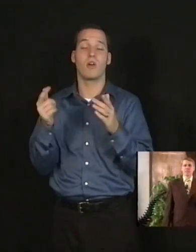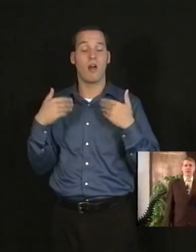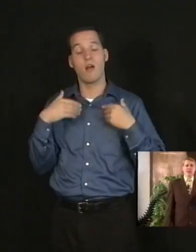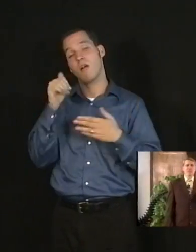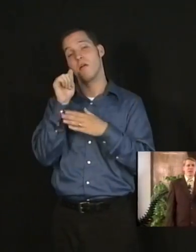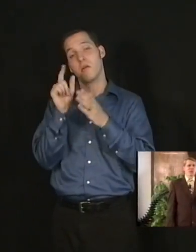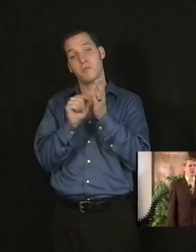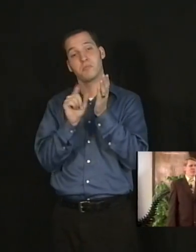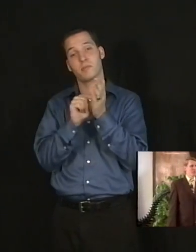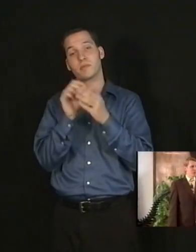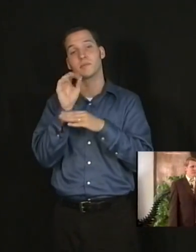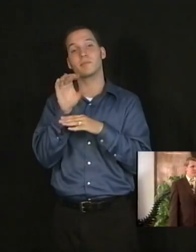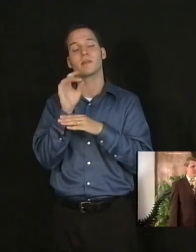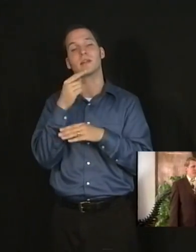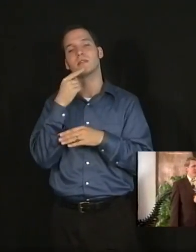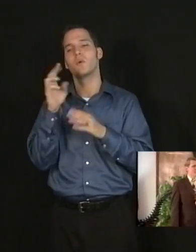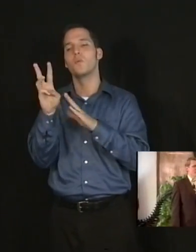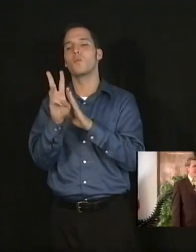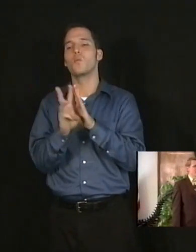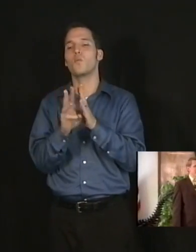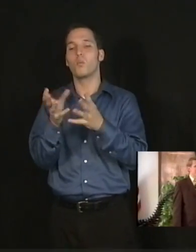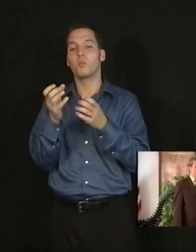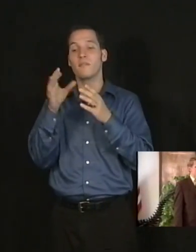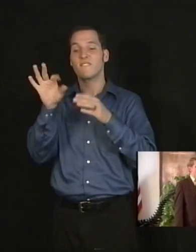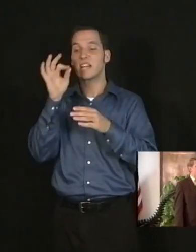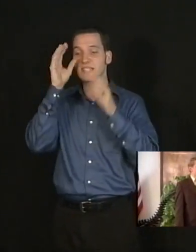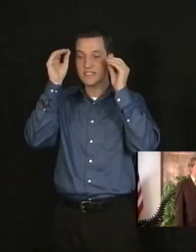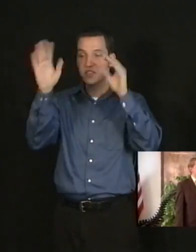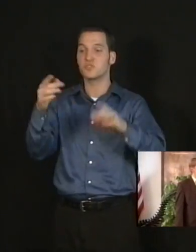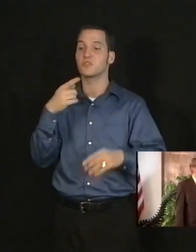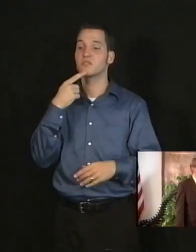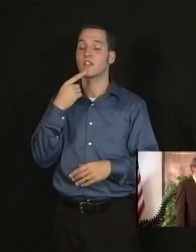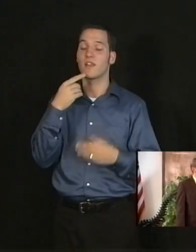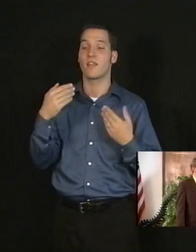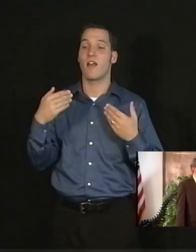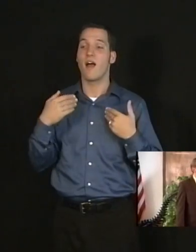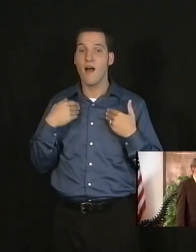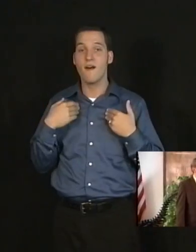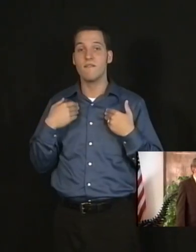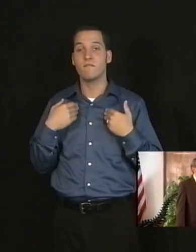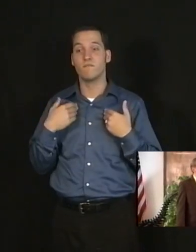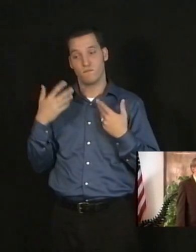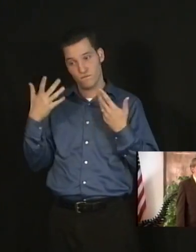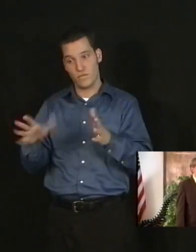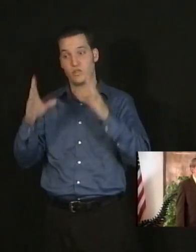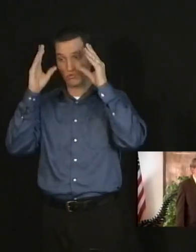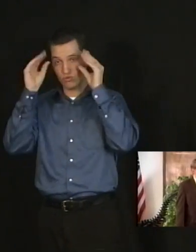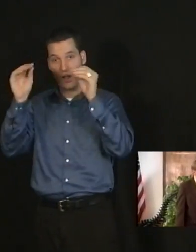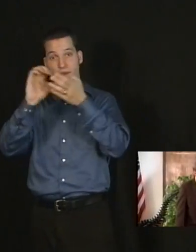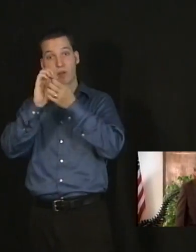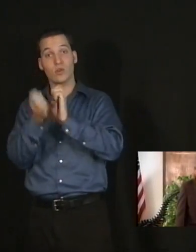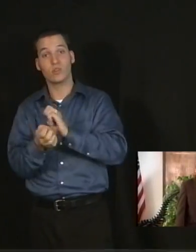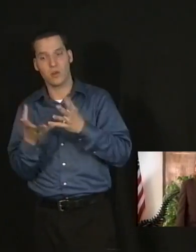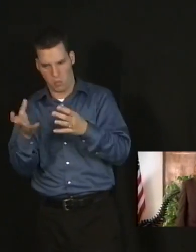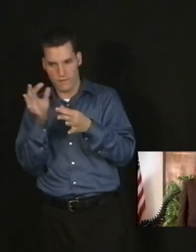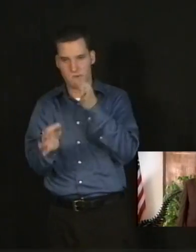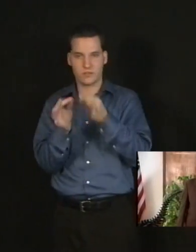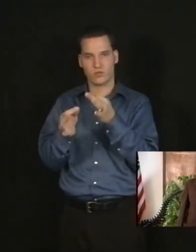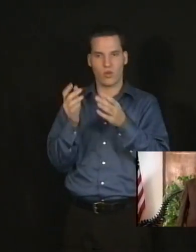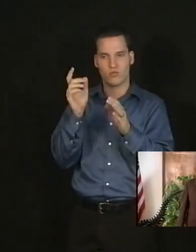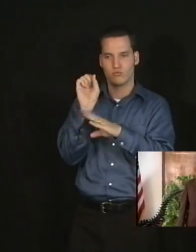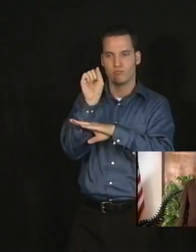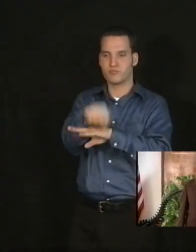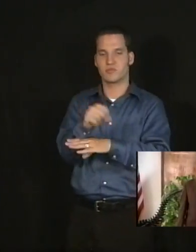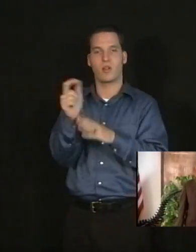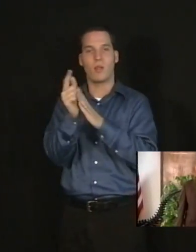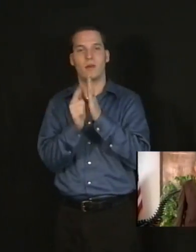teacher willing to claim that he taught evolution so we can have a trial to try to get this law overthrown. A guy named John T. Scopes volunteered. He